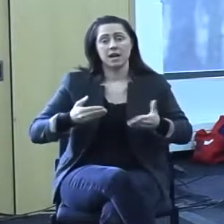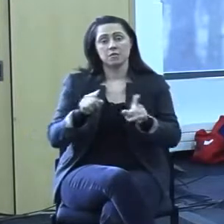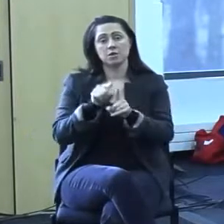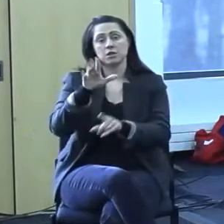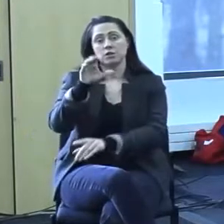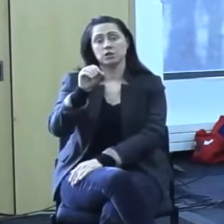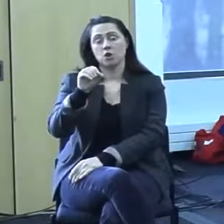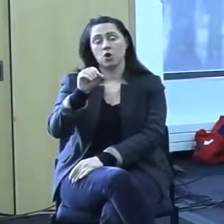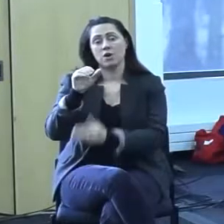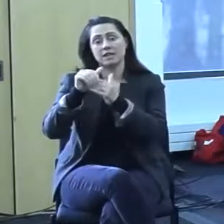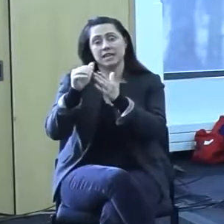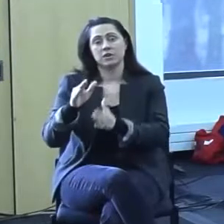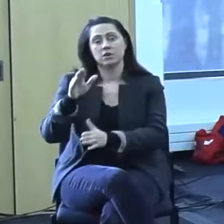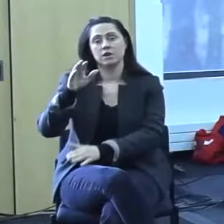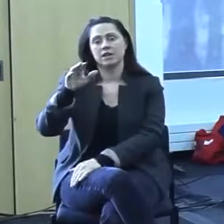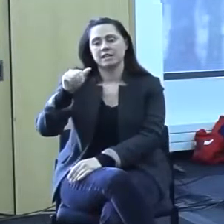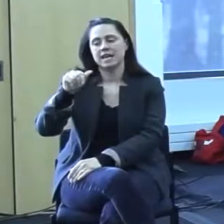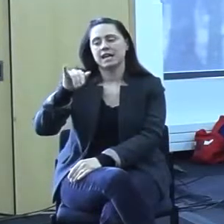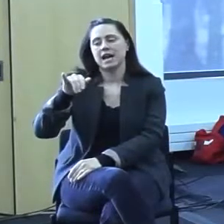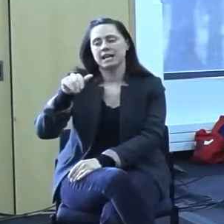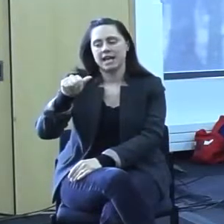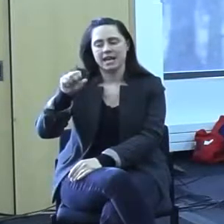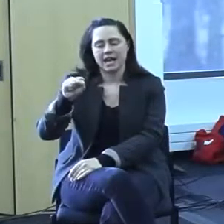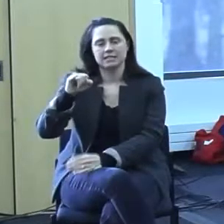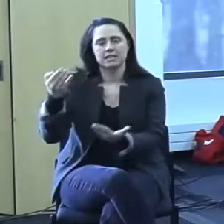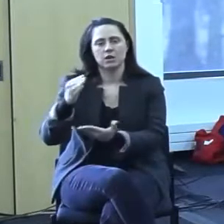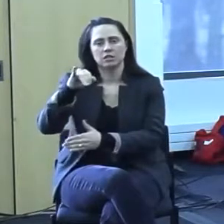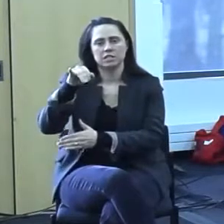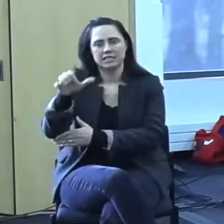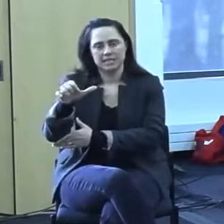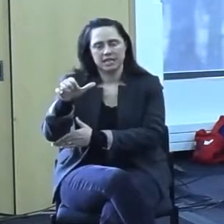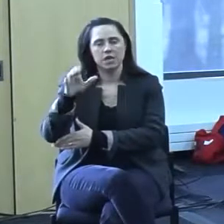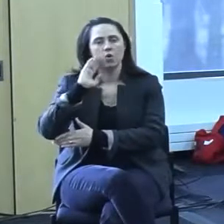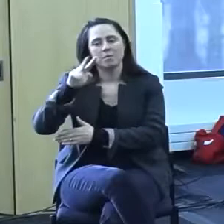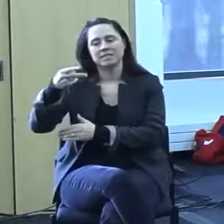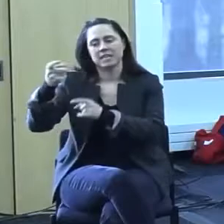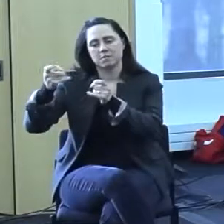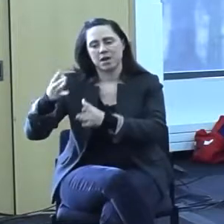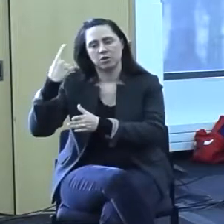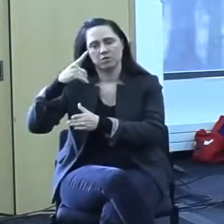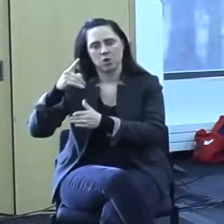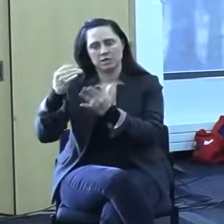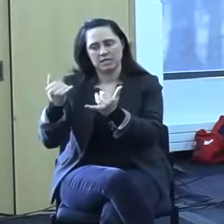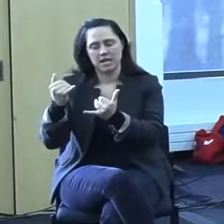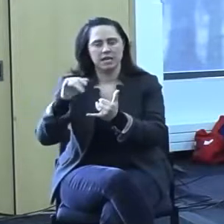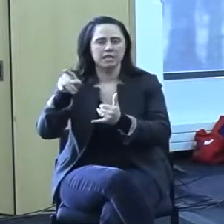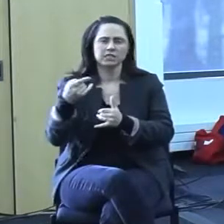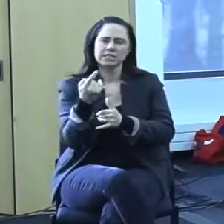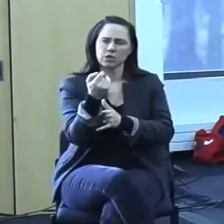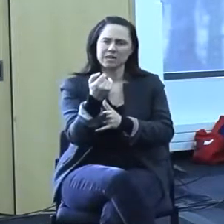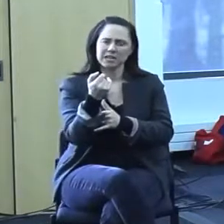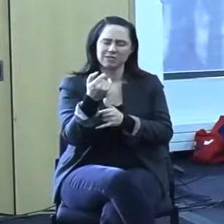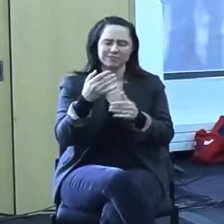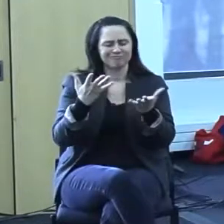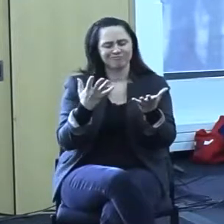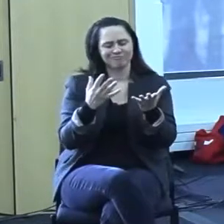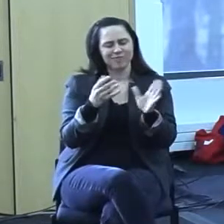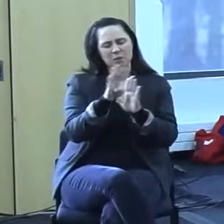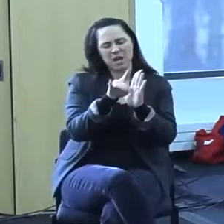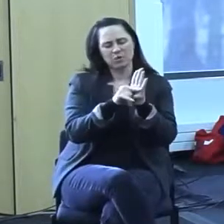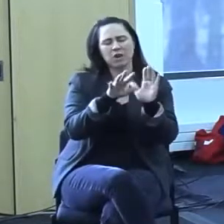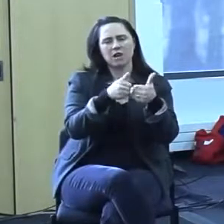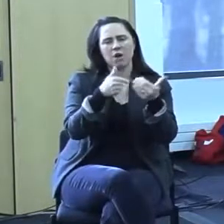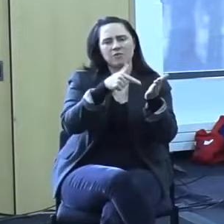the co-leader of the AIAS at JJC and will be the second moderator for today. I just wanted to give a little backstory of how this